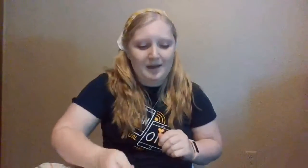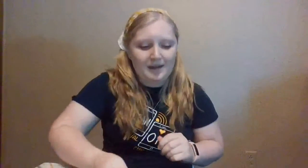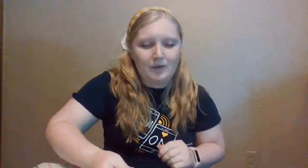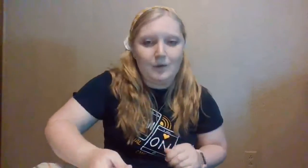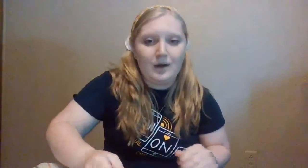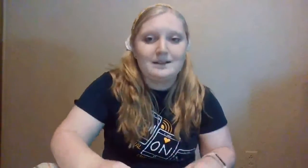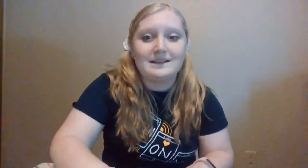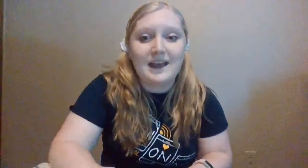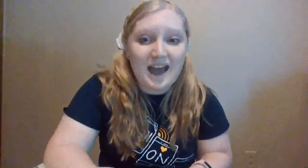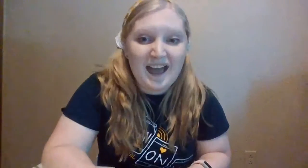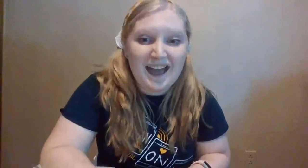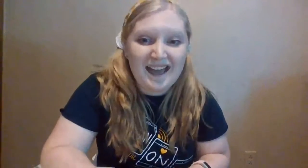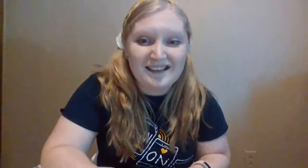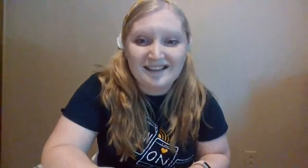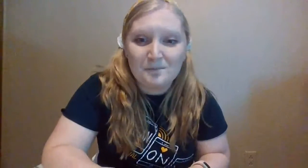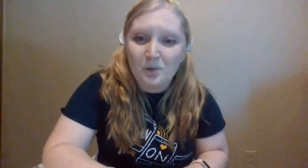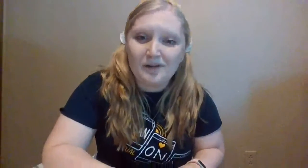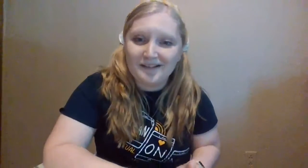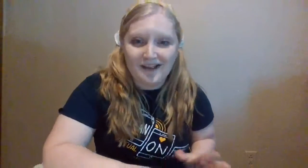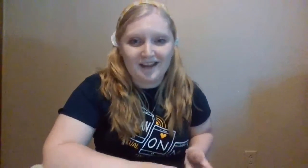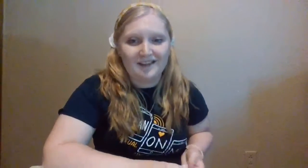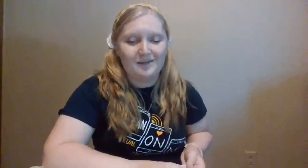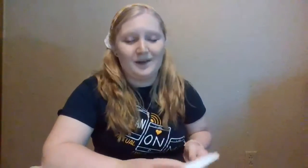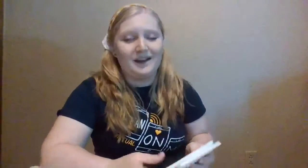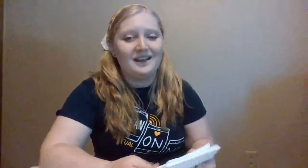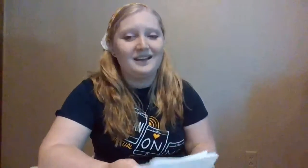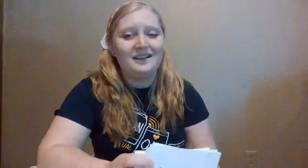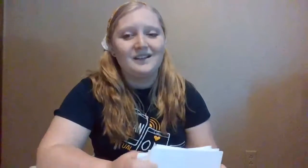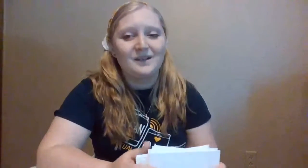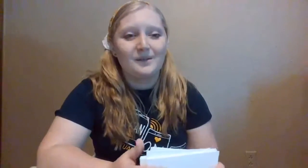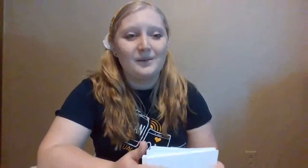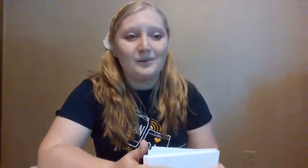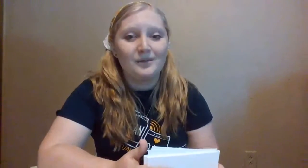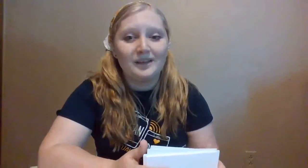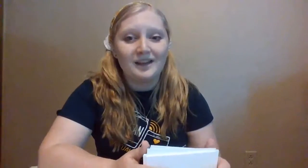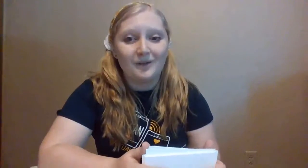to give you 10 more seconds. Ready? It's going to be really quick.